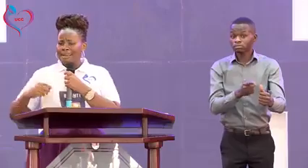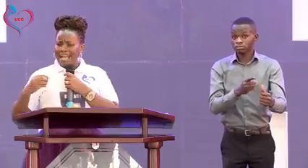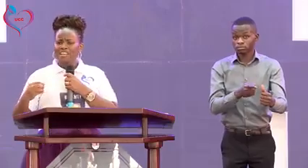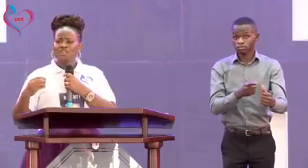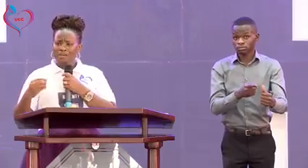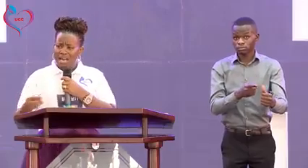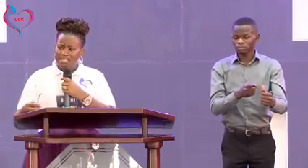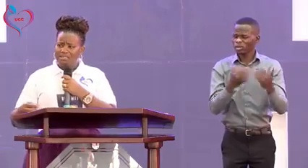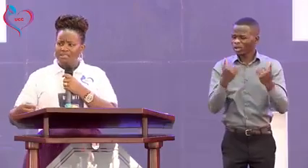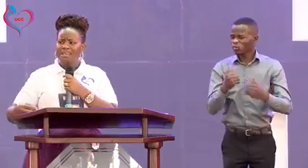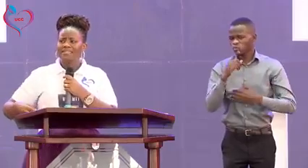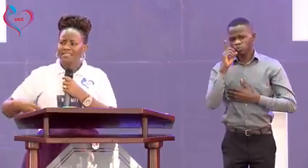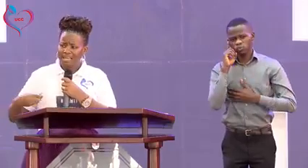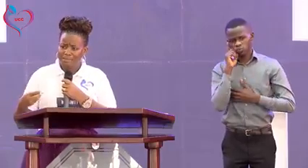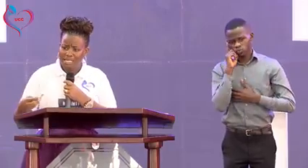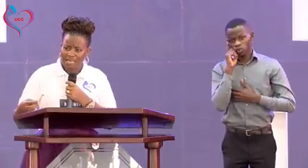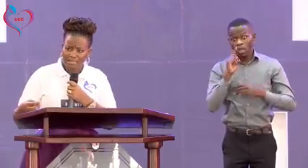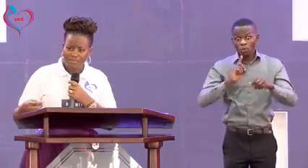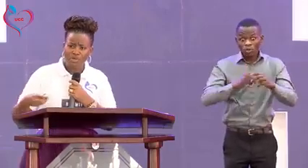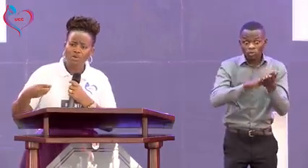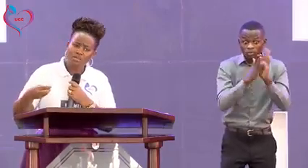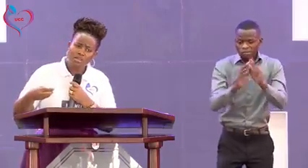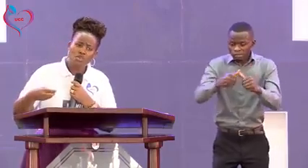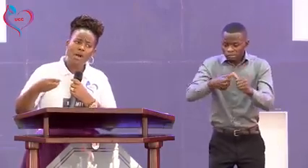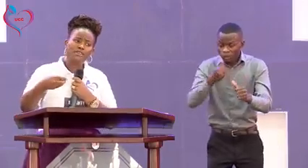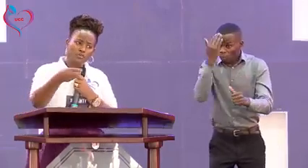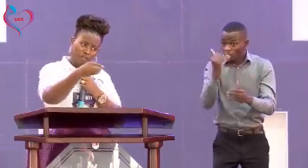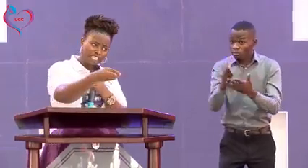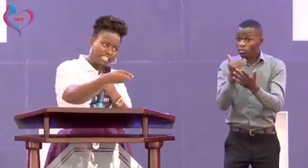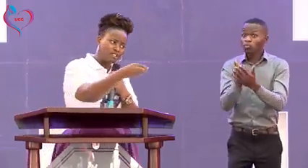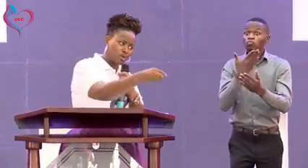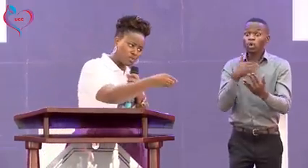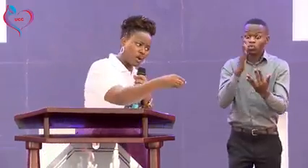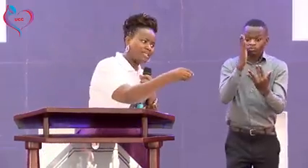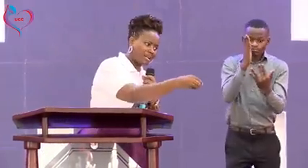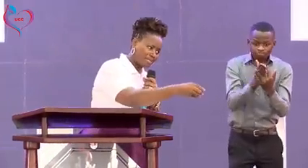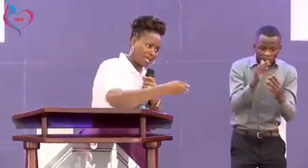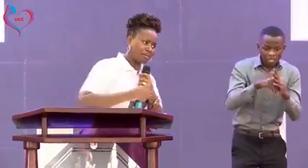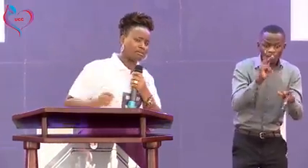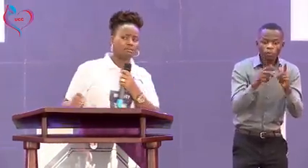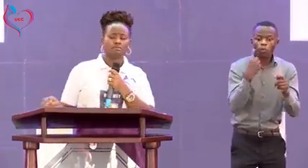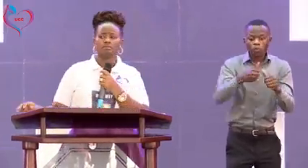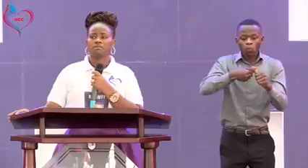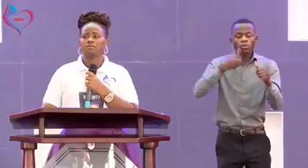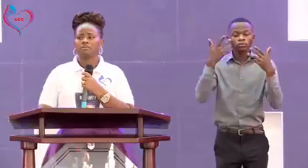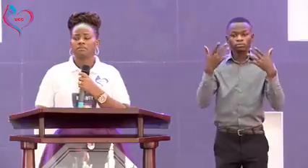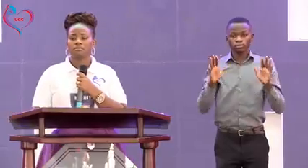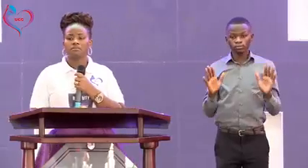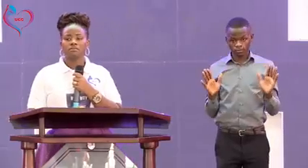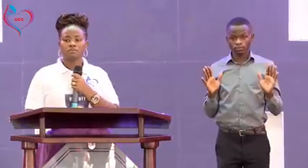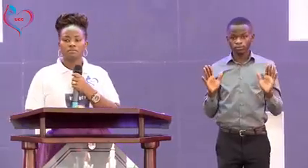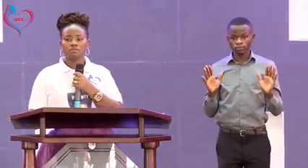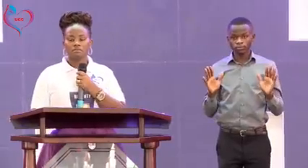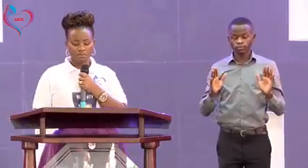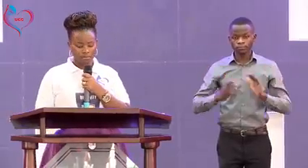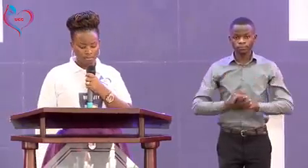okubanga bamutaini. Can you imagine getting circumcised because you want to fit in those who are circumcised? Osobolo